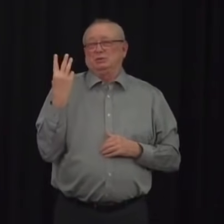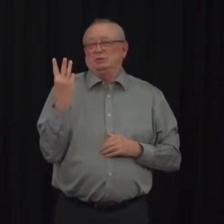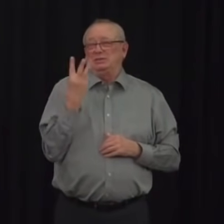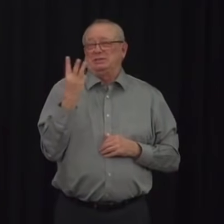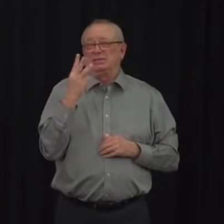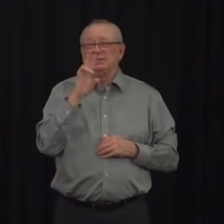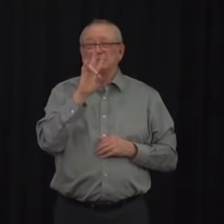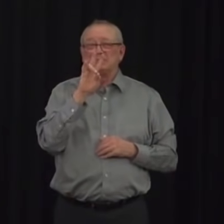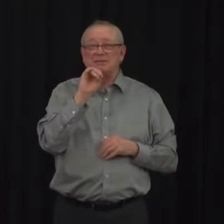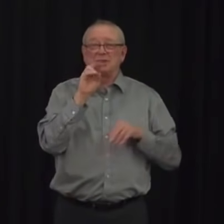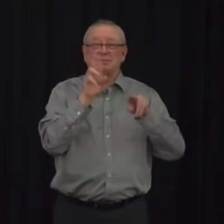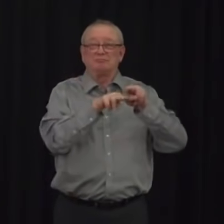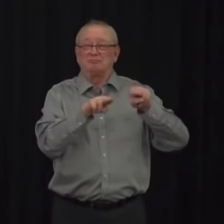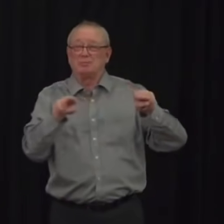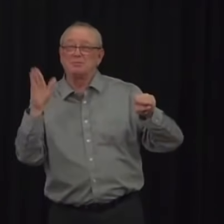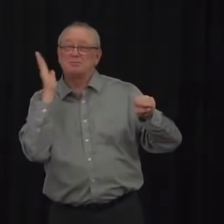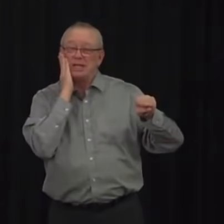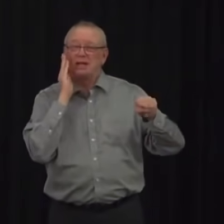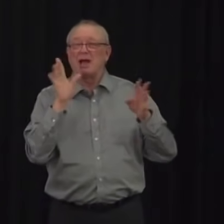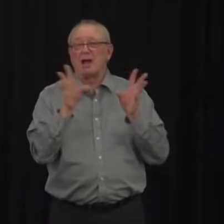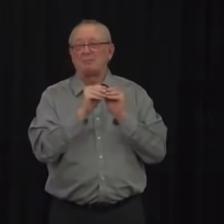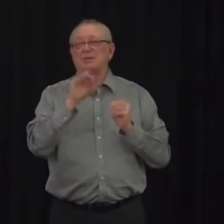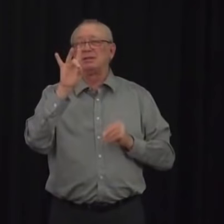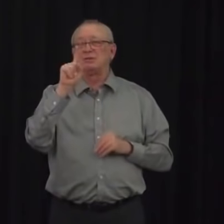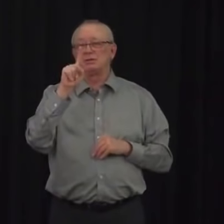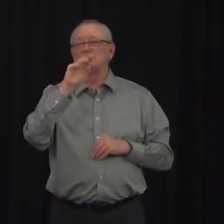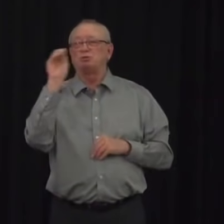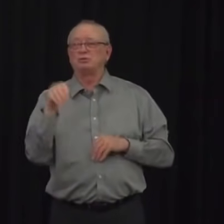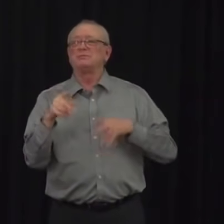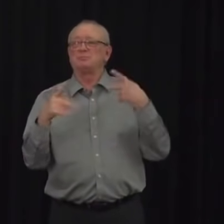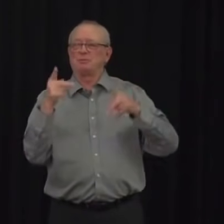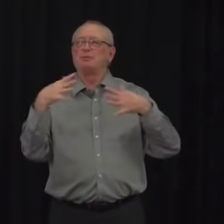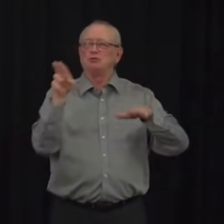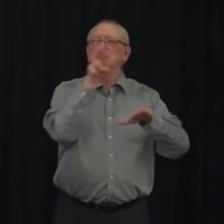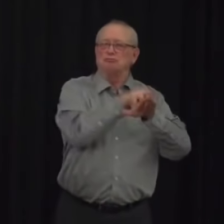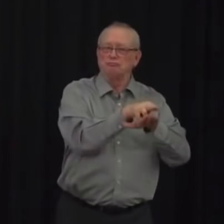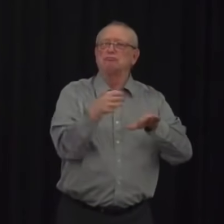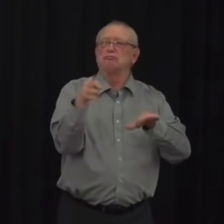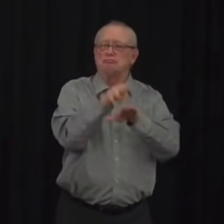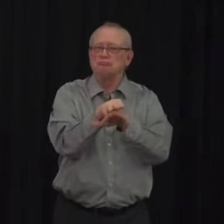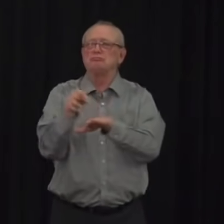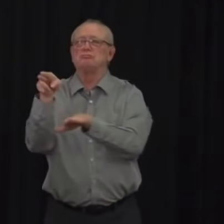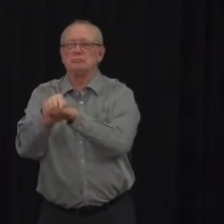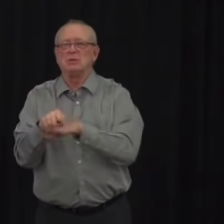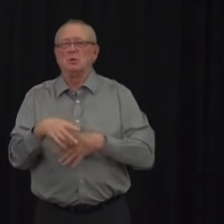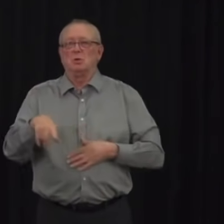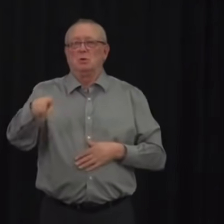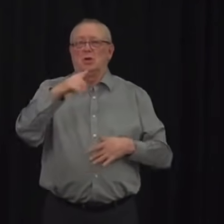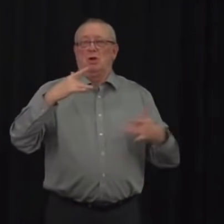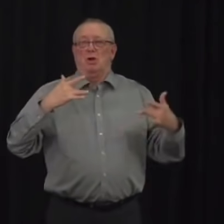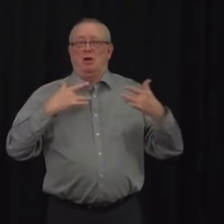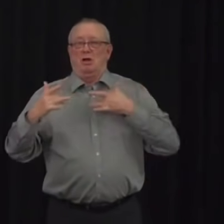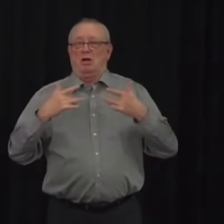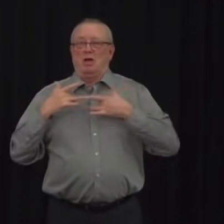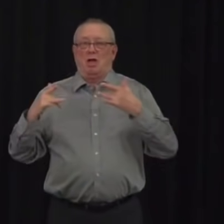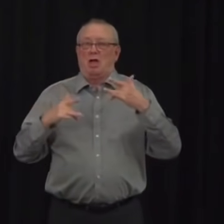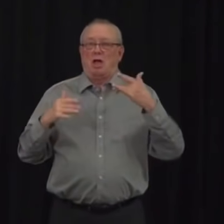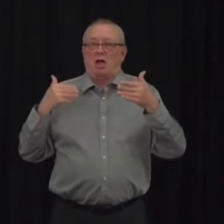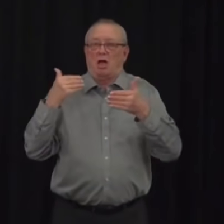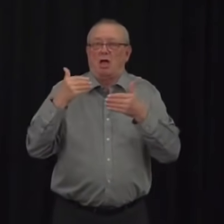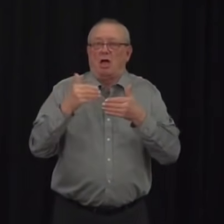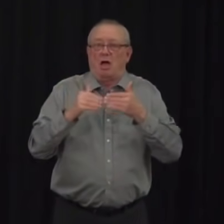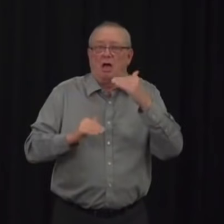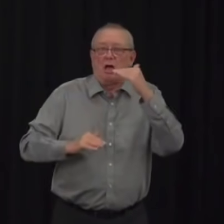were occupied, and I've heard that my use of this number is causing greater anxiety as Albertans see us getting closer to that